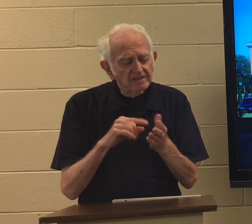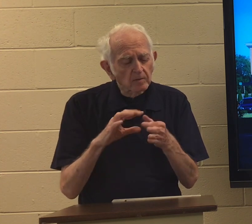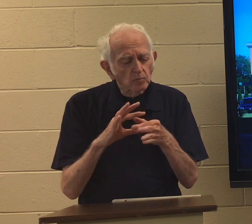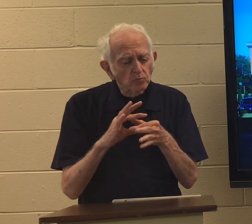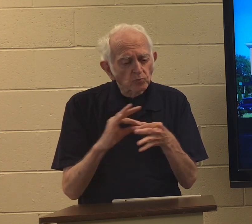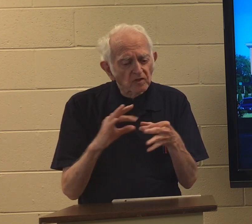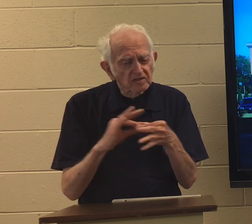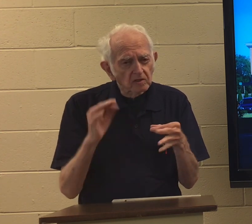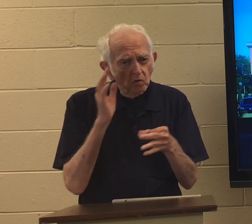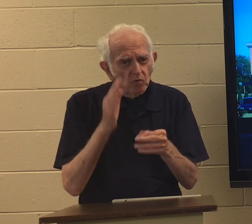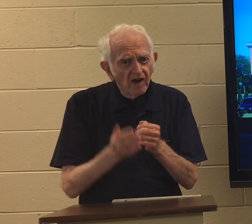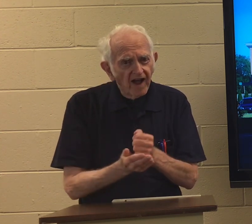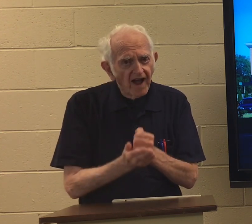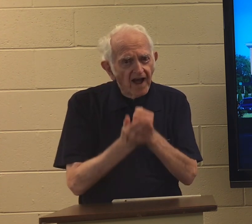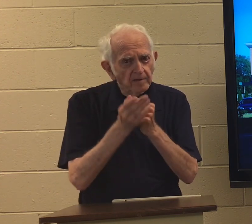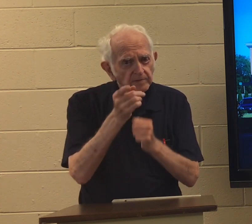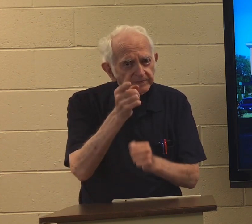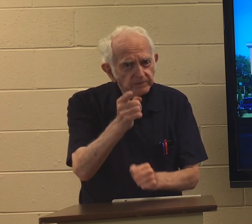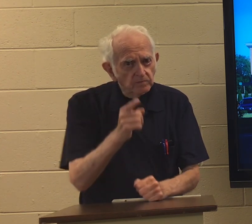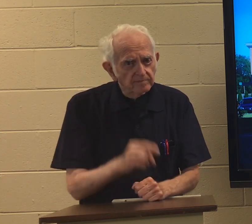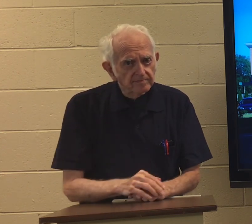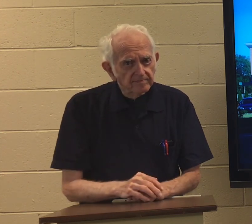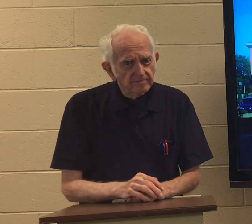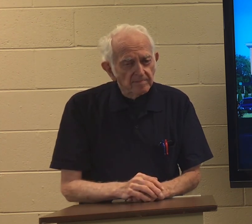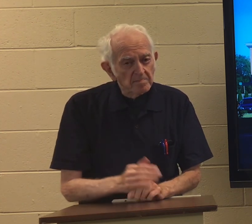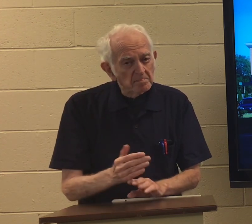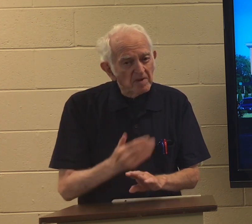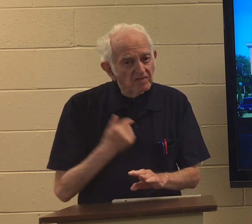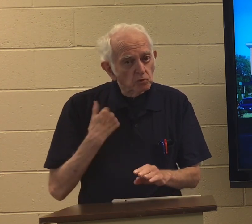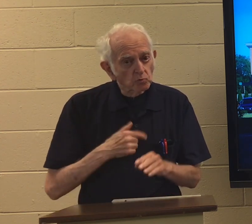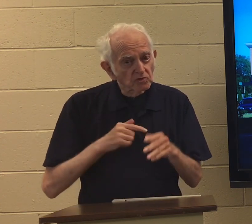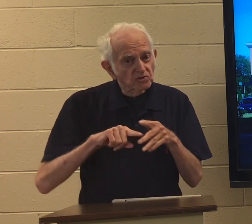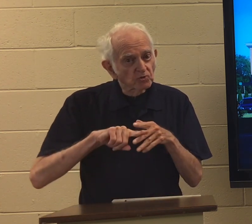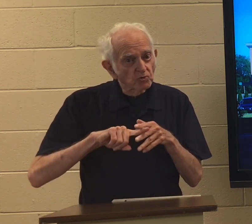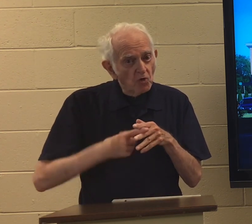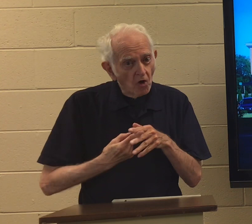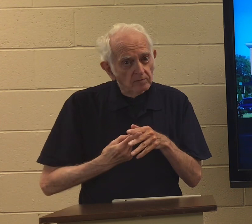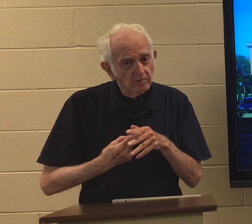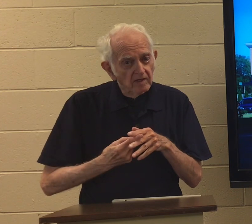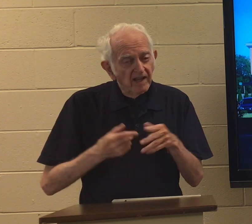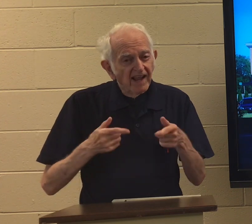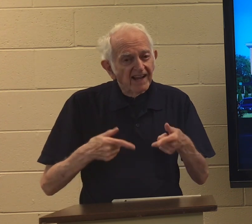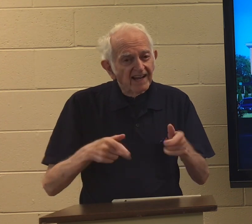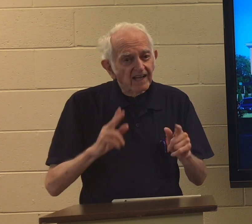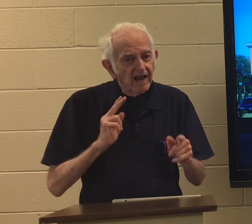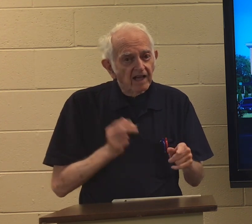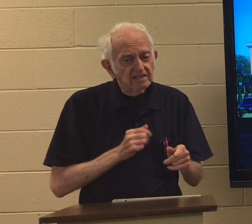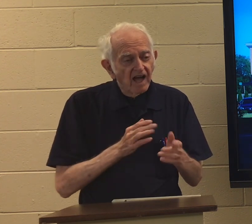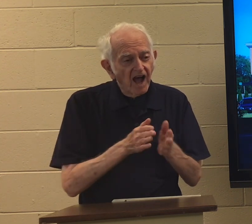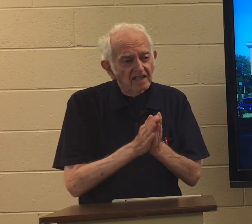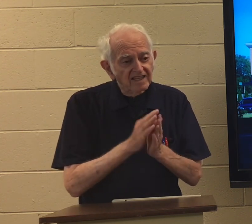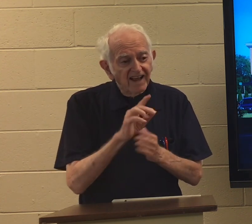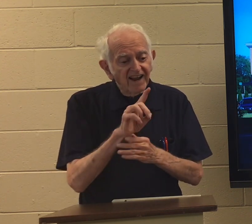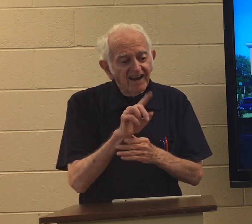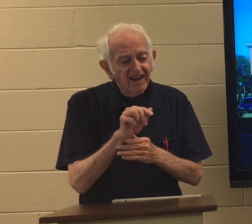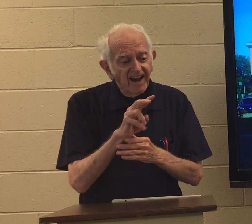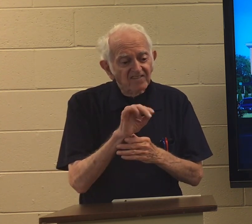that this message will help you. Before we start, let us ask David